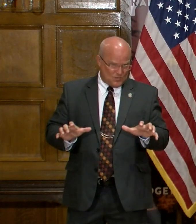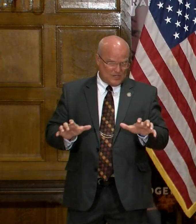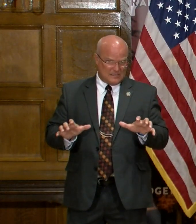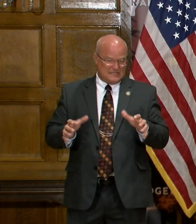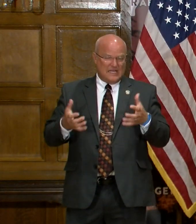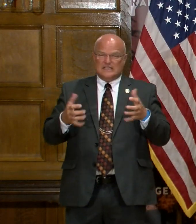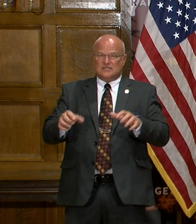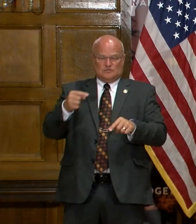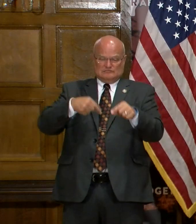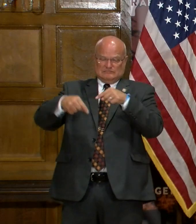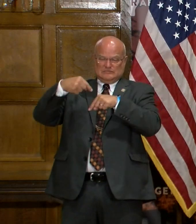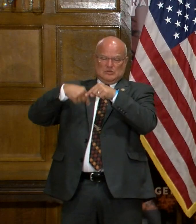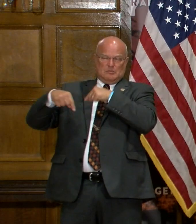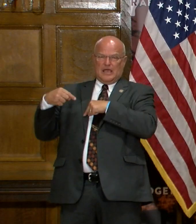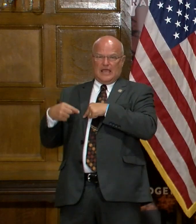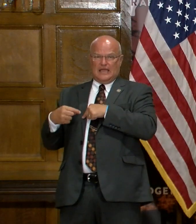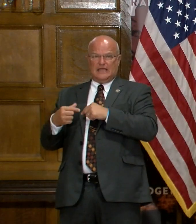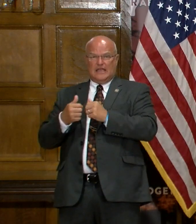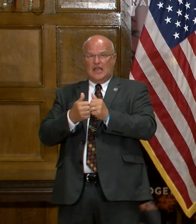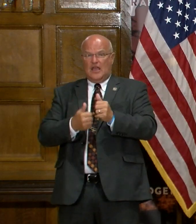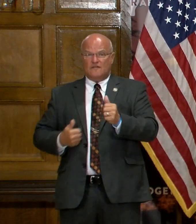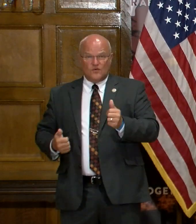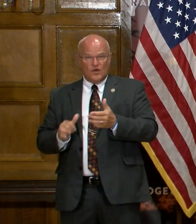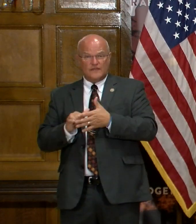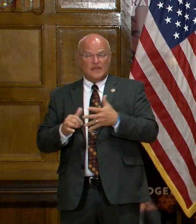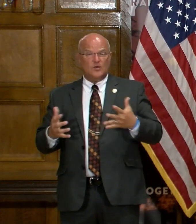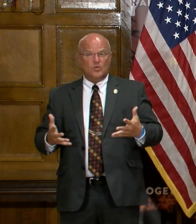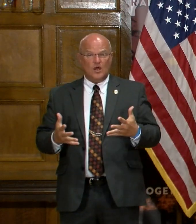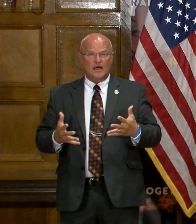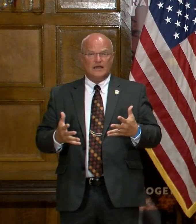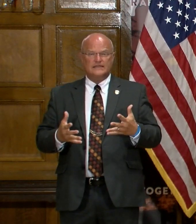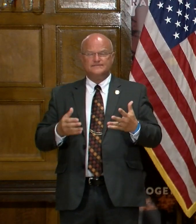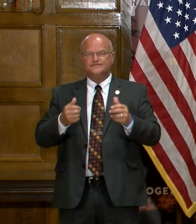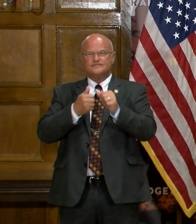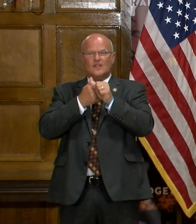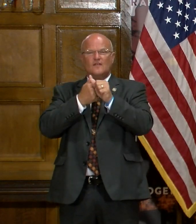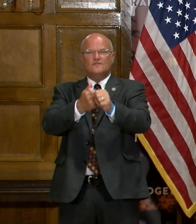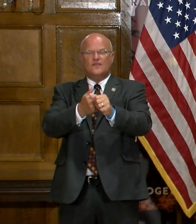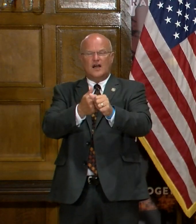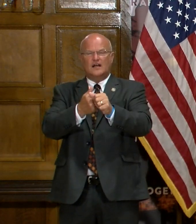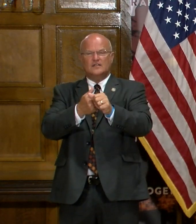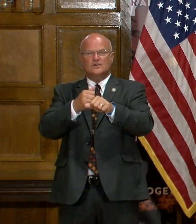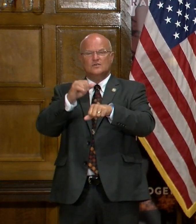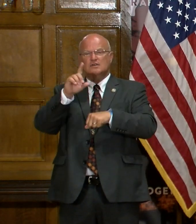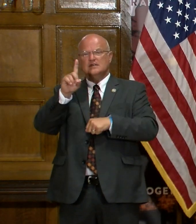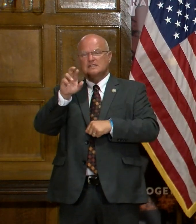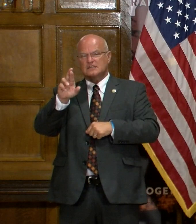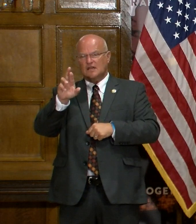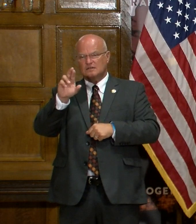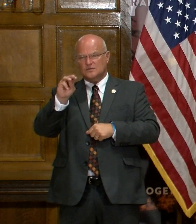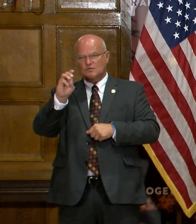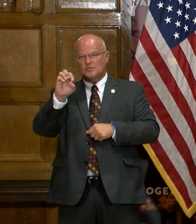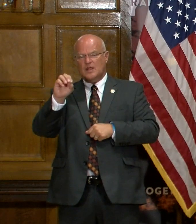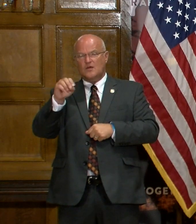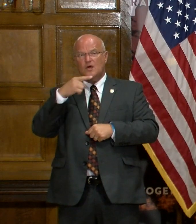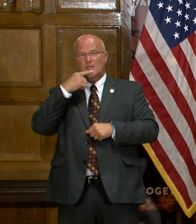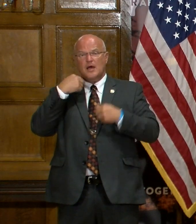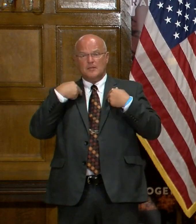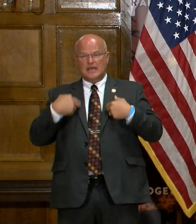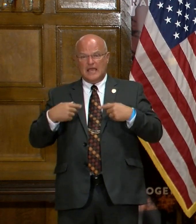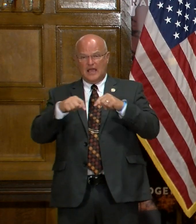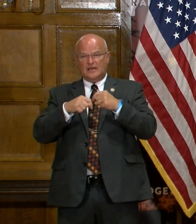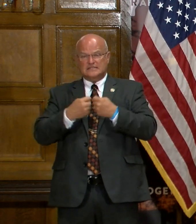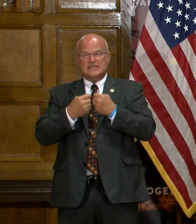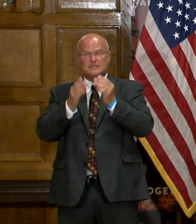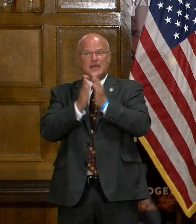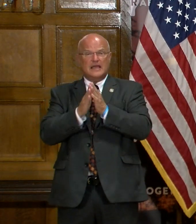have to go back. And the way you avoid that is to do what Dr. Romero and the public health team is asking